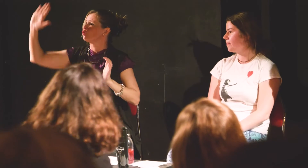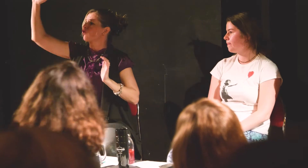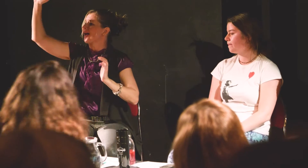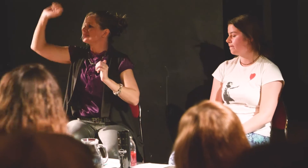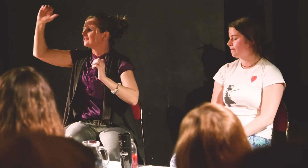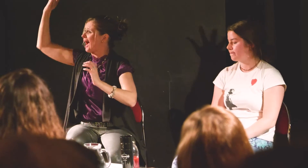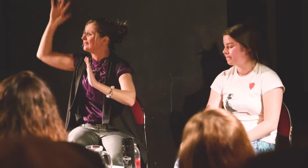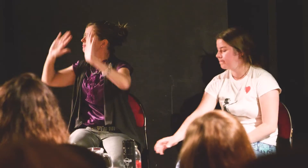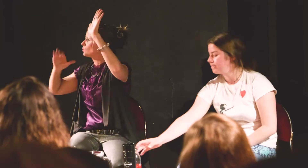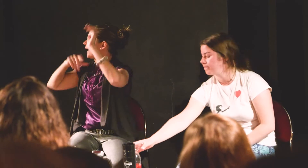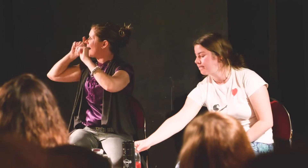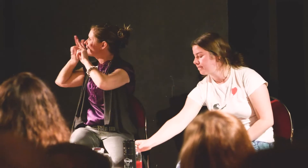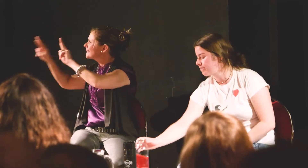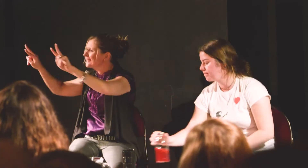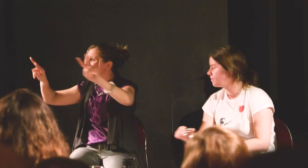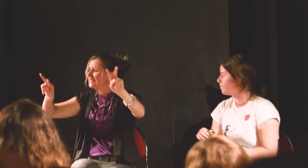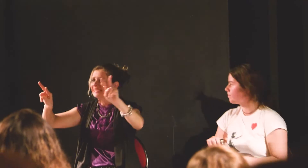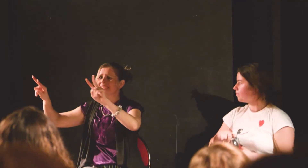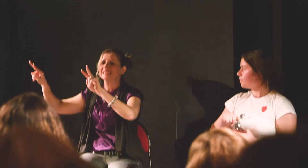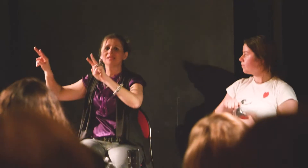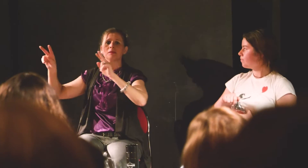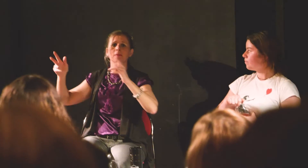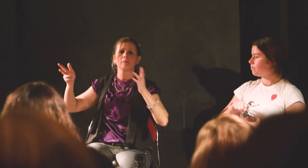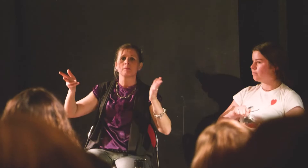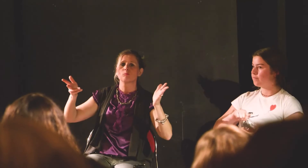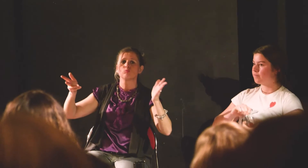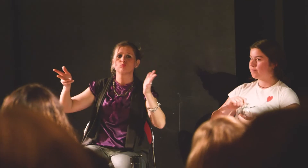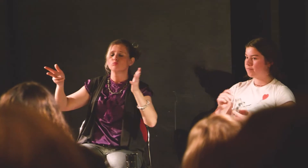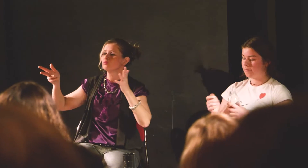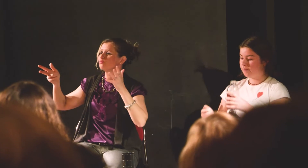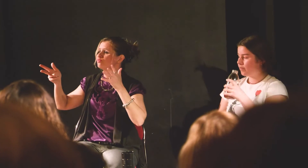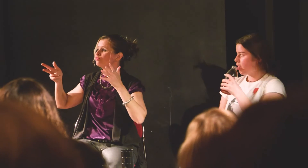particular point that's been talked about. So just if you do, raise your hand so I can see the direction of the question.